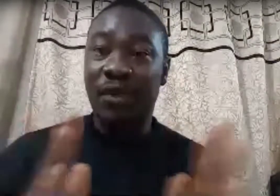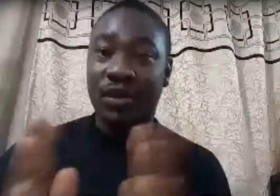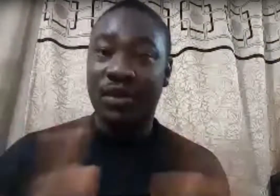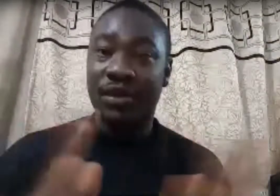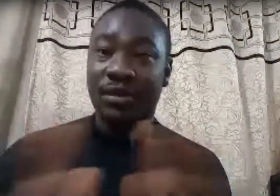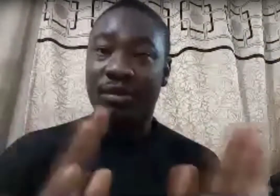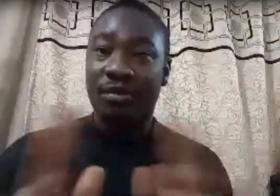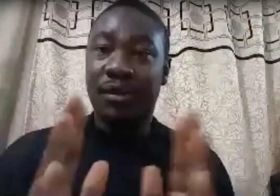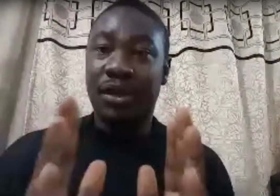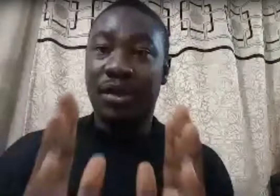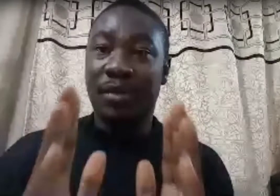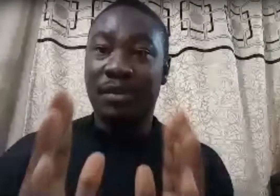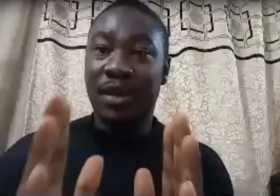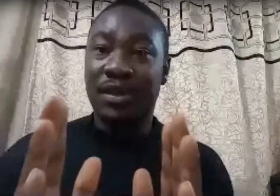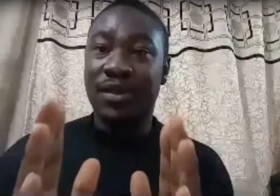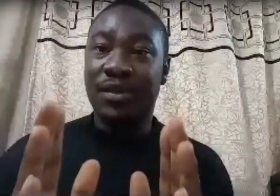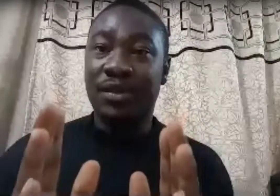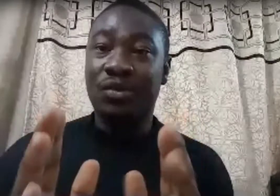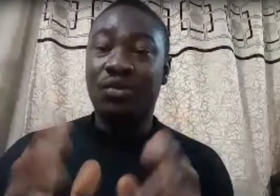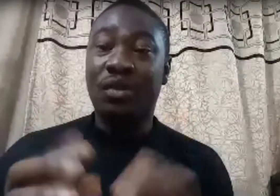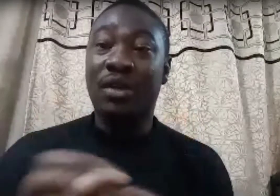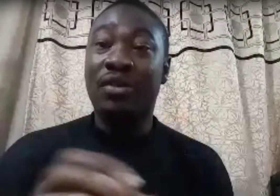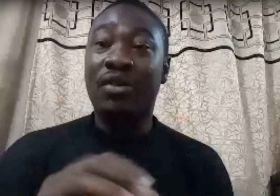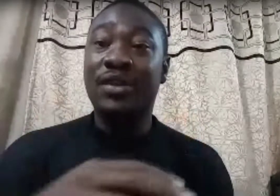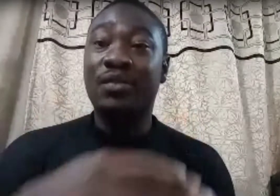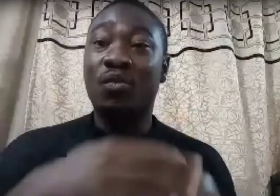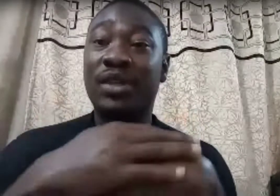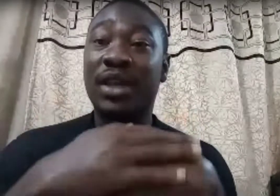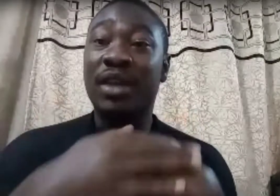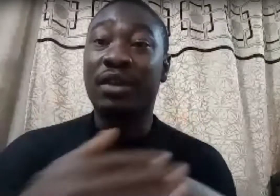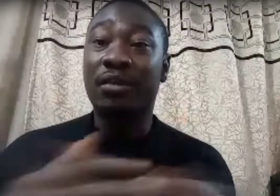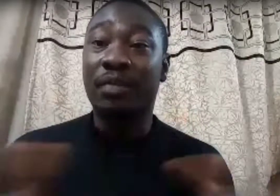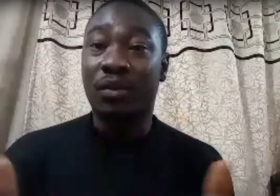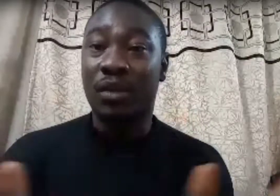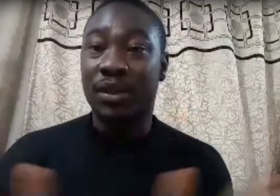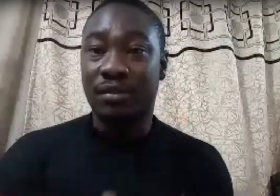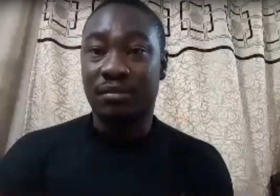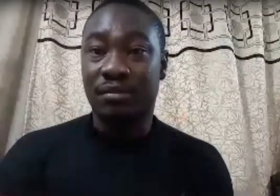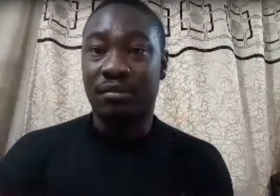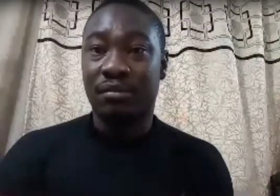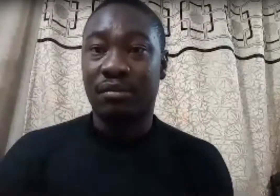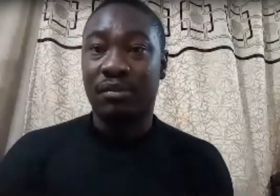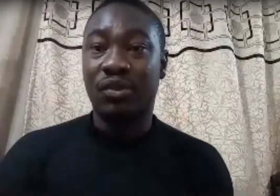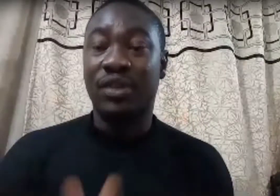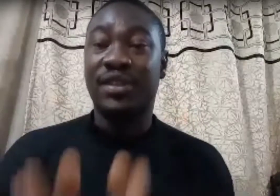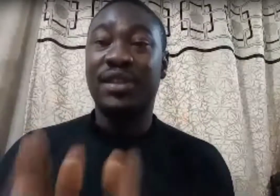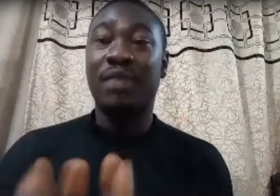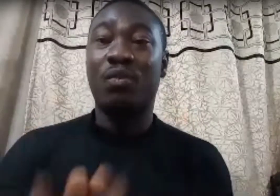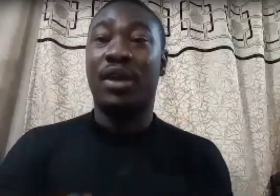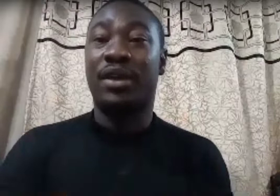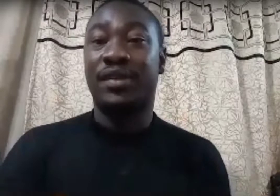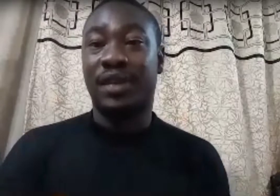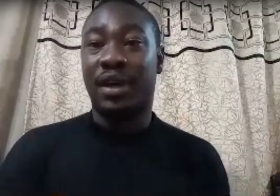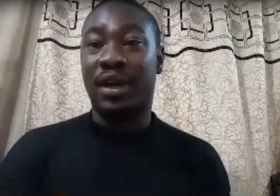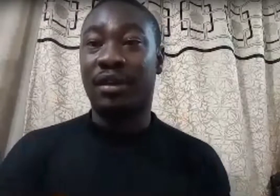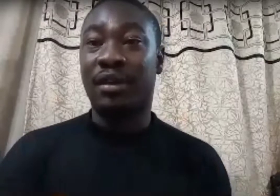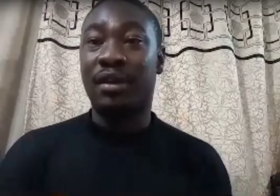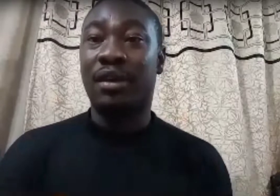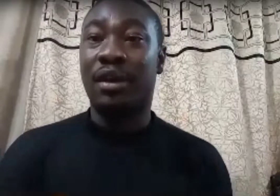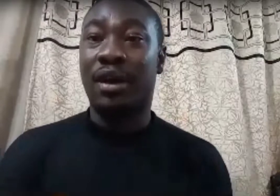mathematics, you can create whatever number you want. So it's the same way in sign language. So